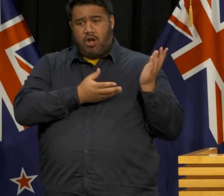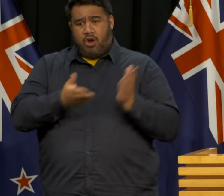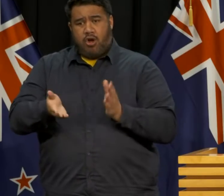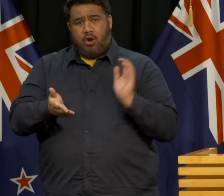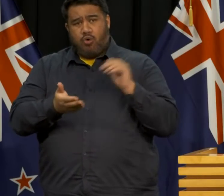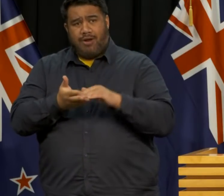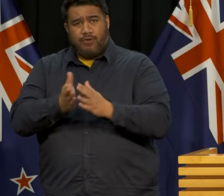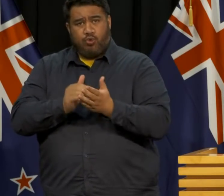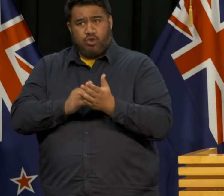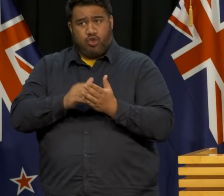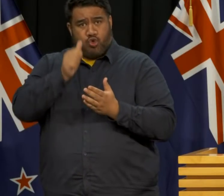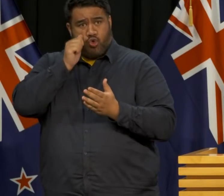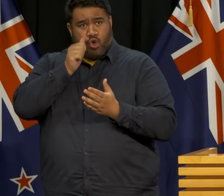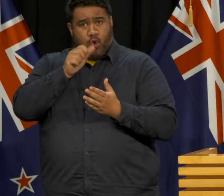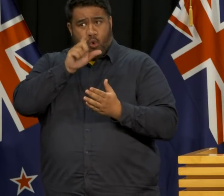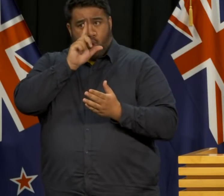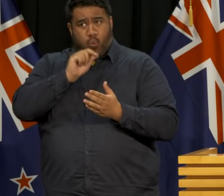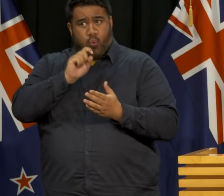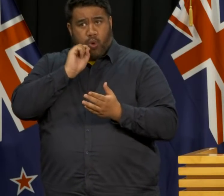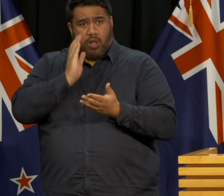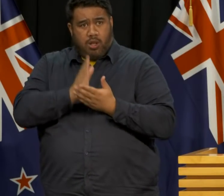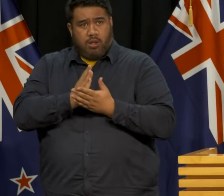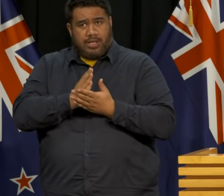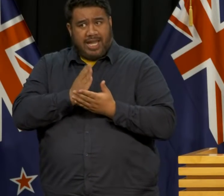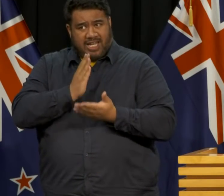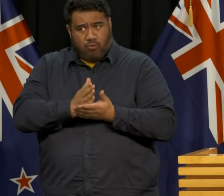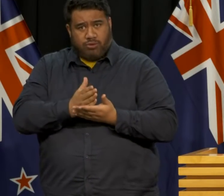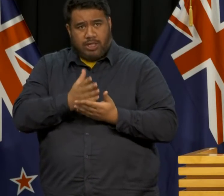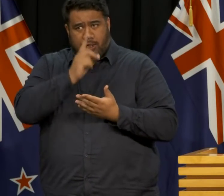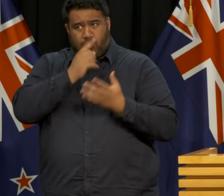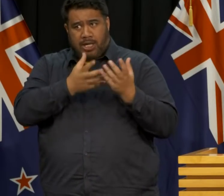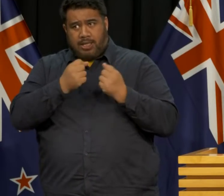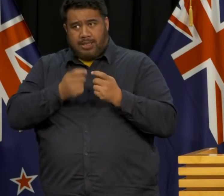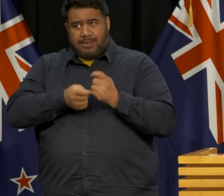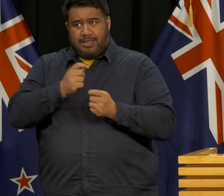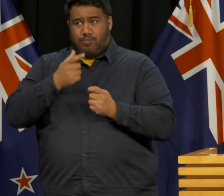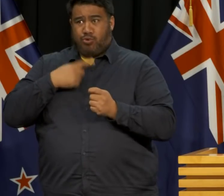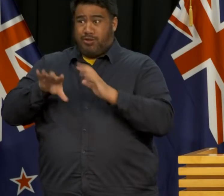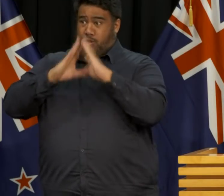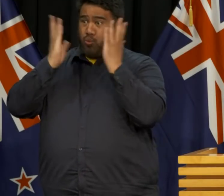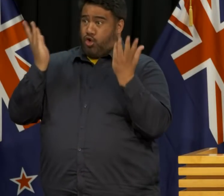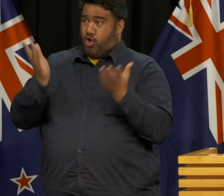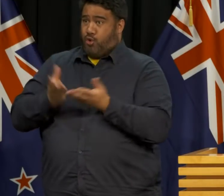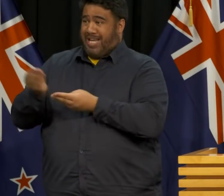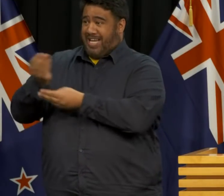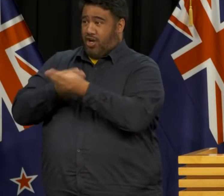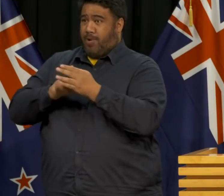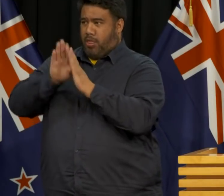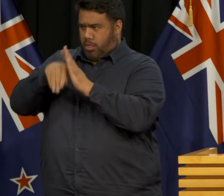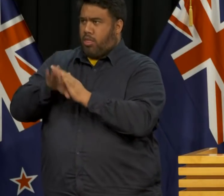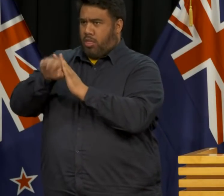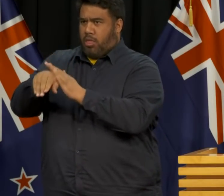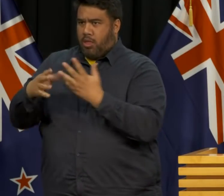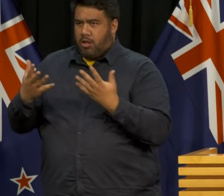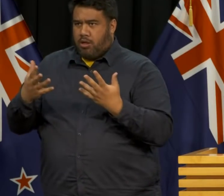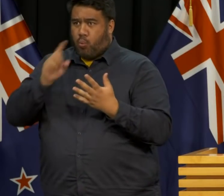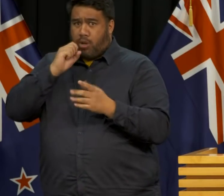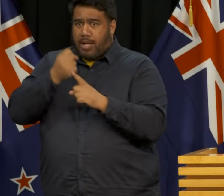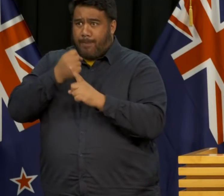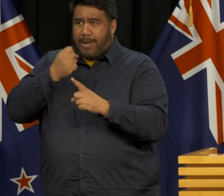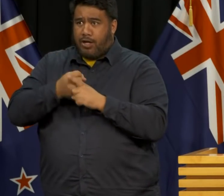given ongoing global trade disruptions? Yes, and a lot of work has been done. There is a lot of global cooperation around this, as you can